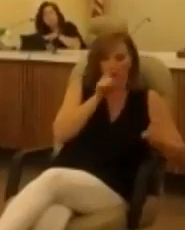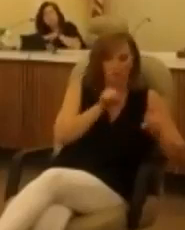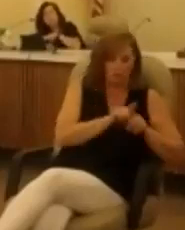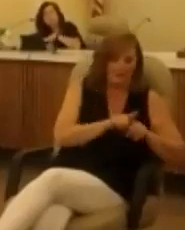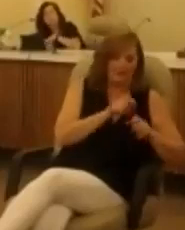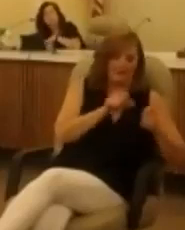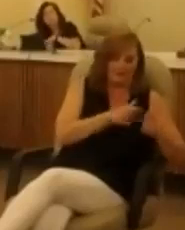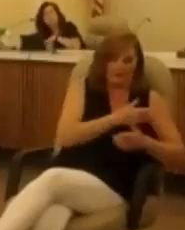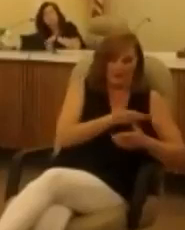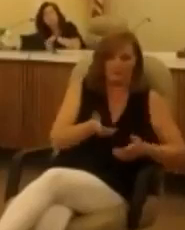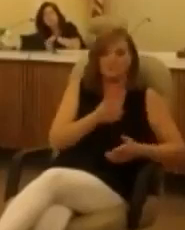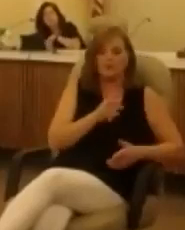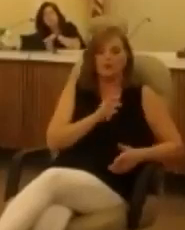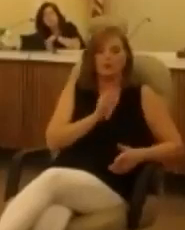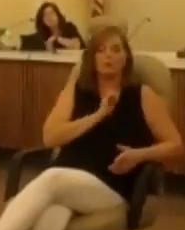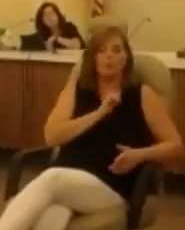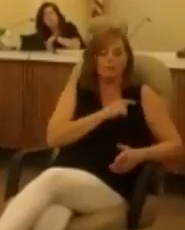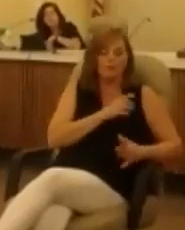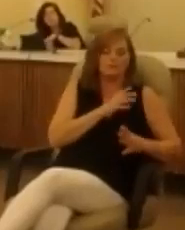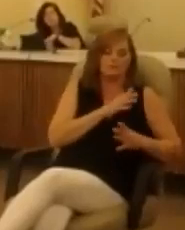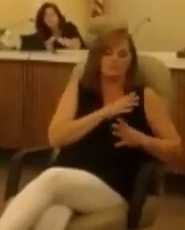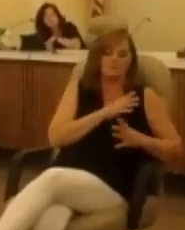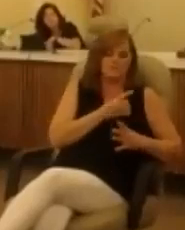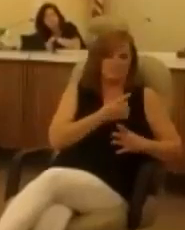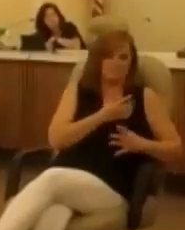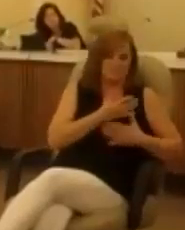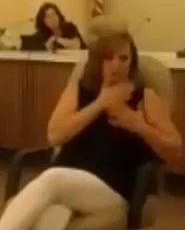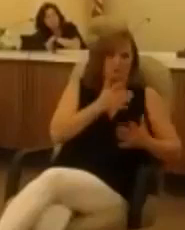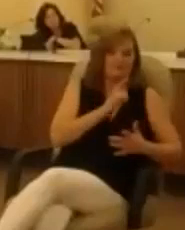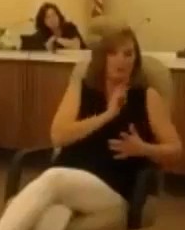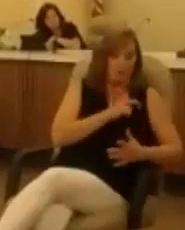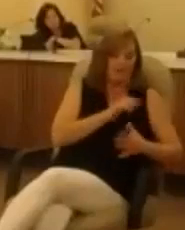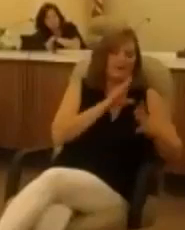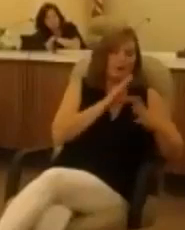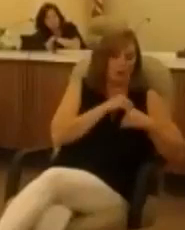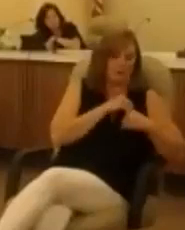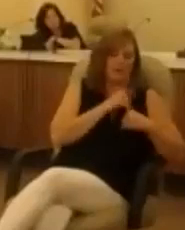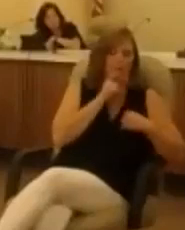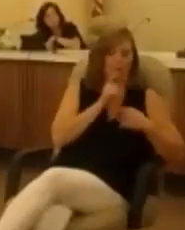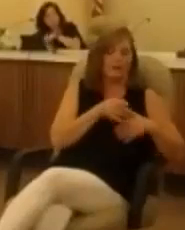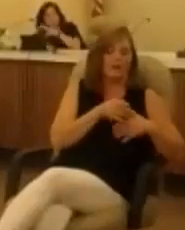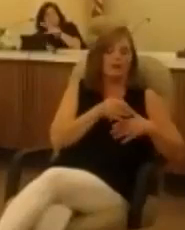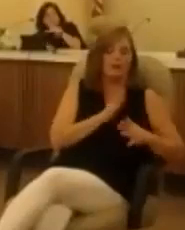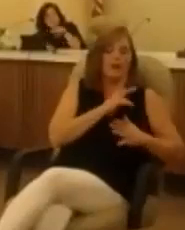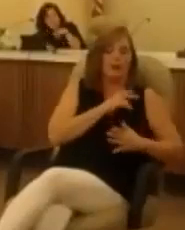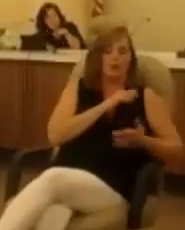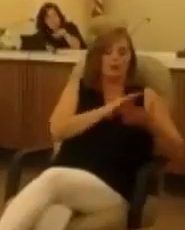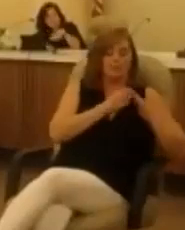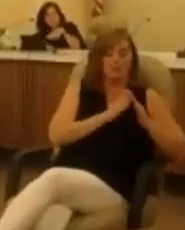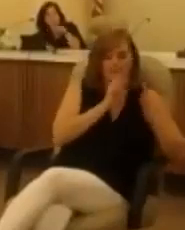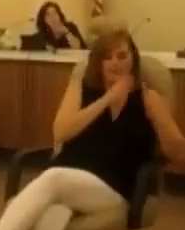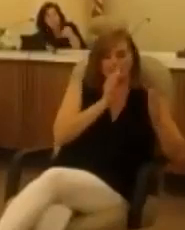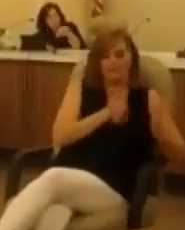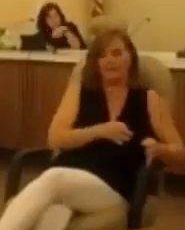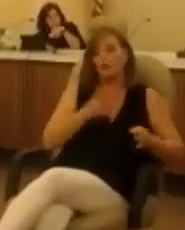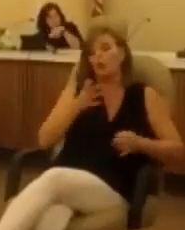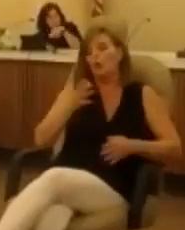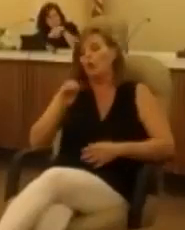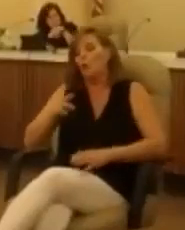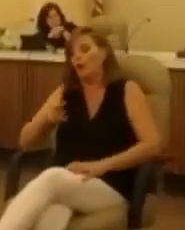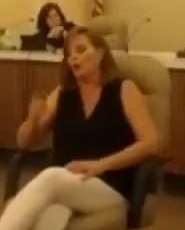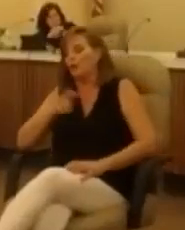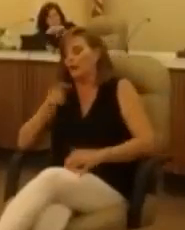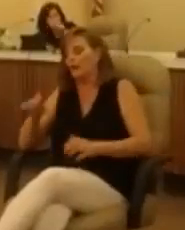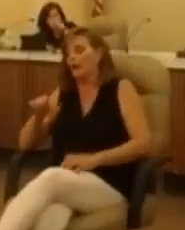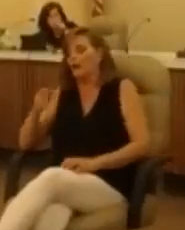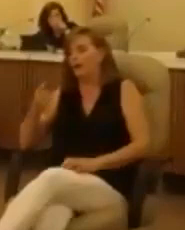else. But we're just saying that we take ownership and we can let the community help decide what to do with this, or we let somebody else take ownership and let them decide what to do